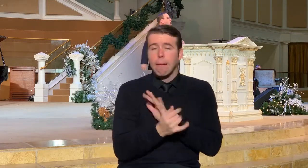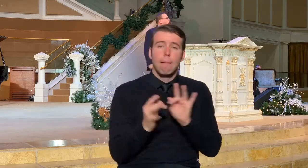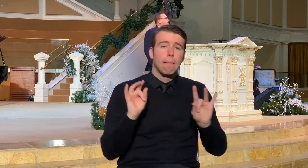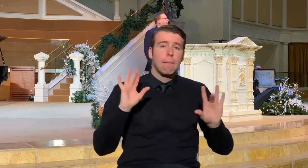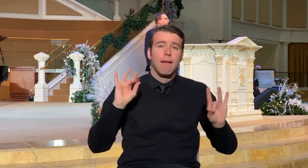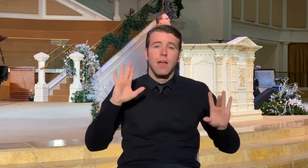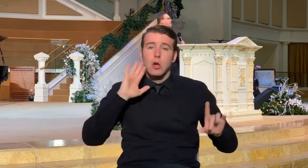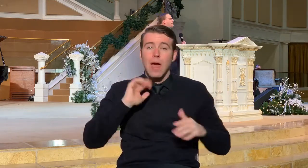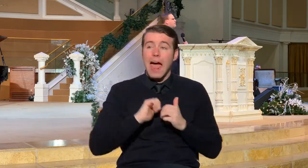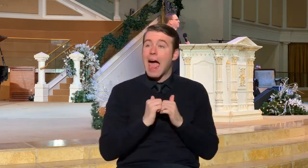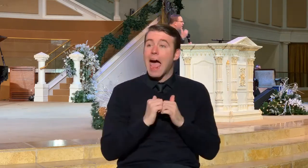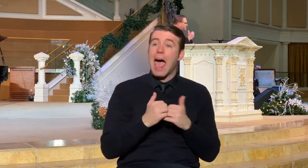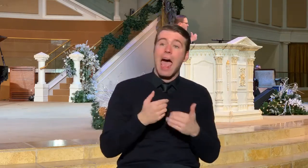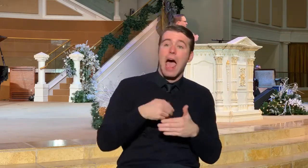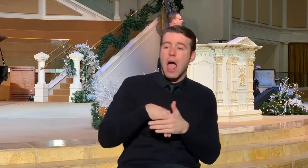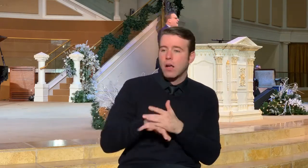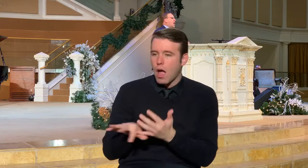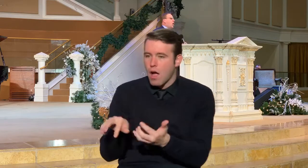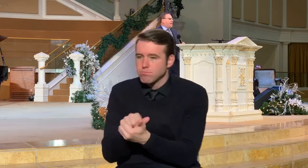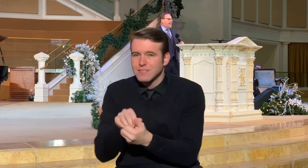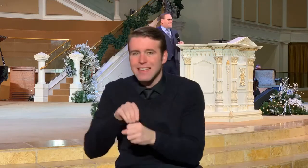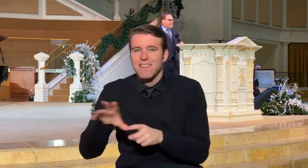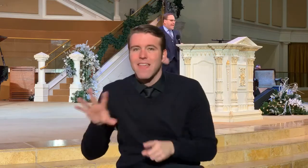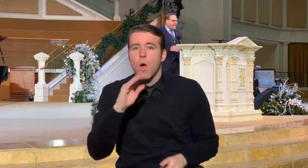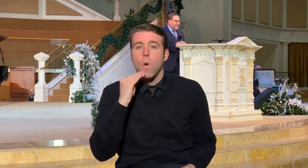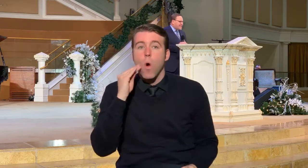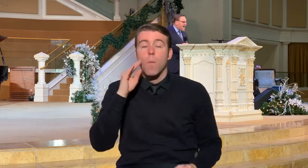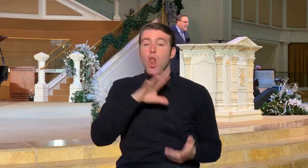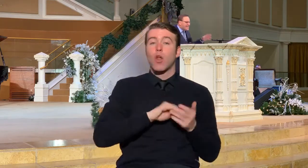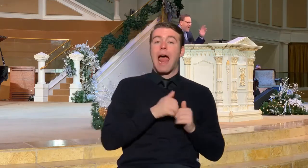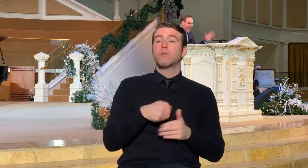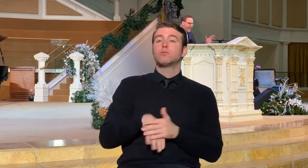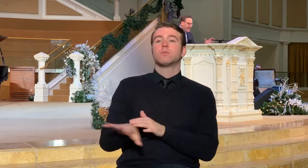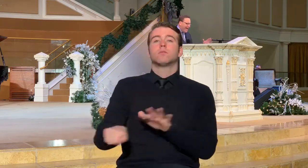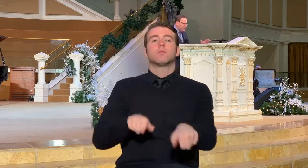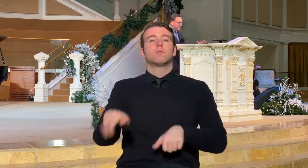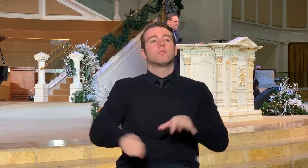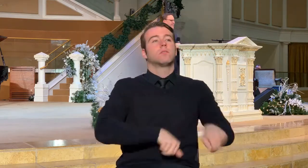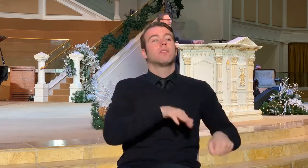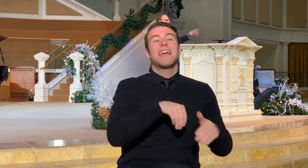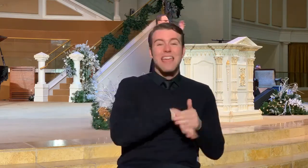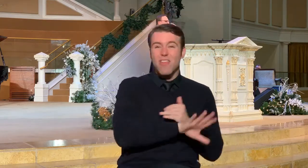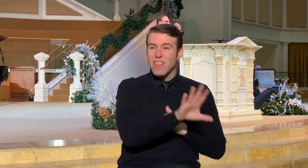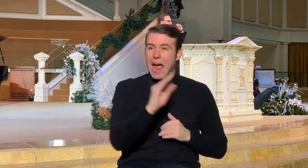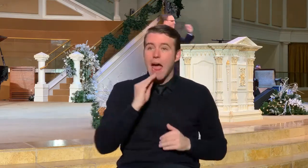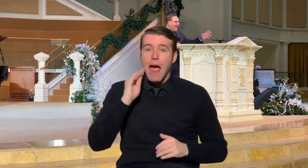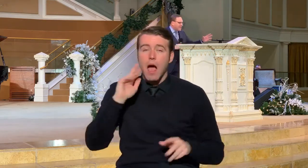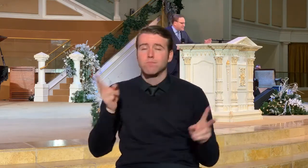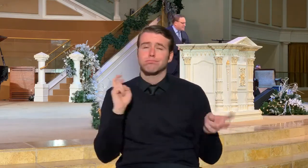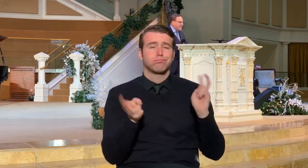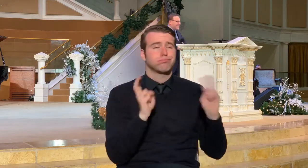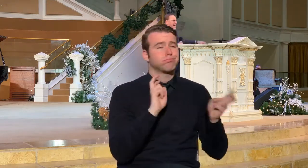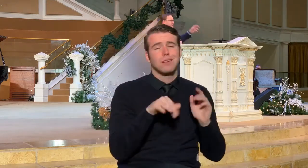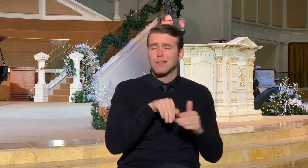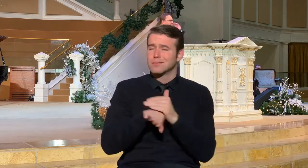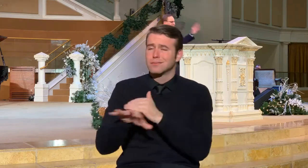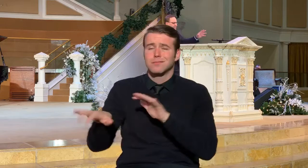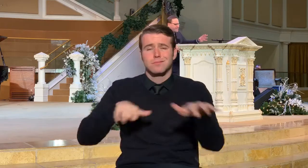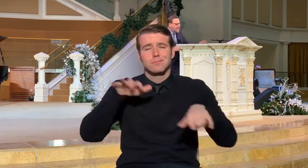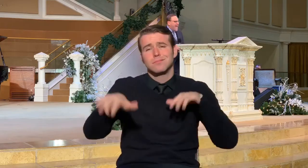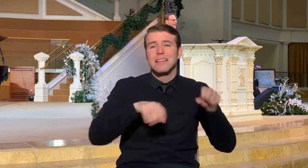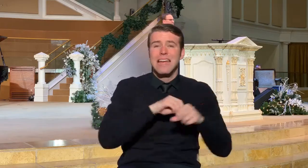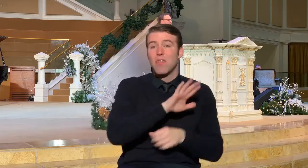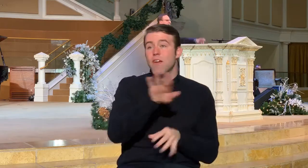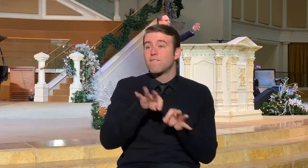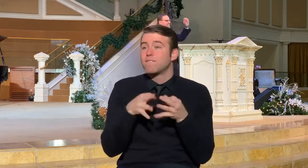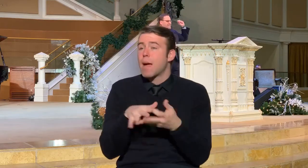he learned how to become a predator. He learned how to take, and he got into houses, and he got into palaces, and he got into